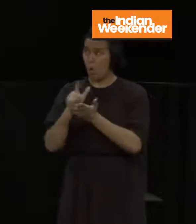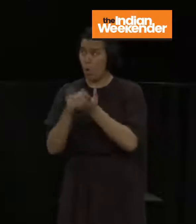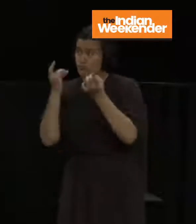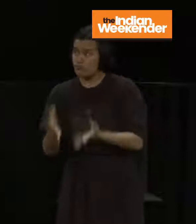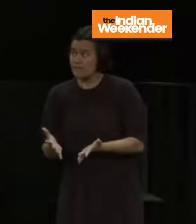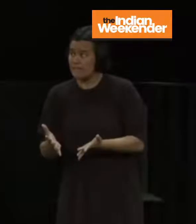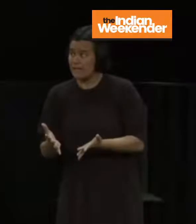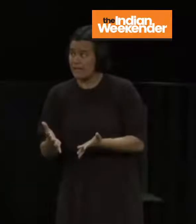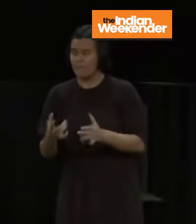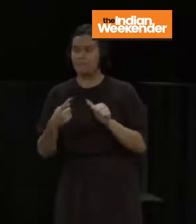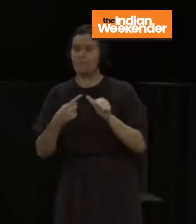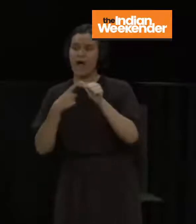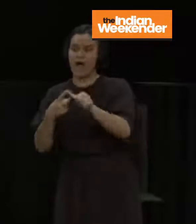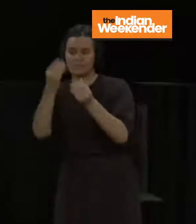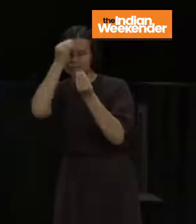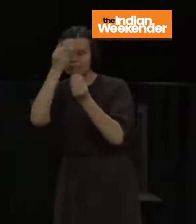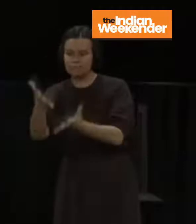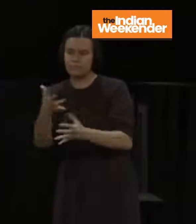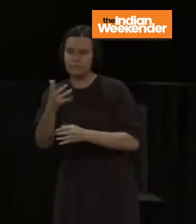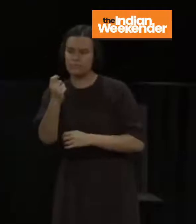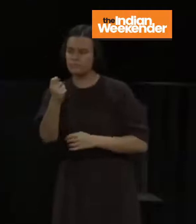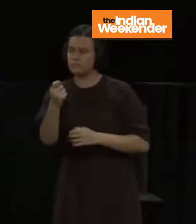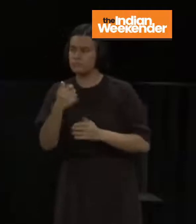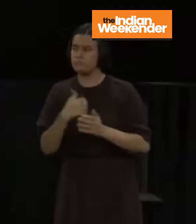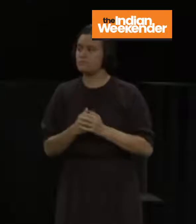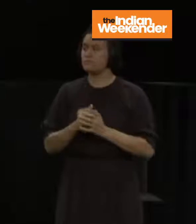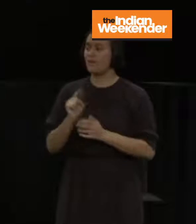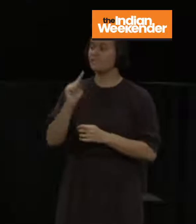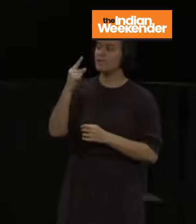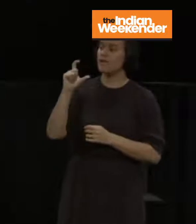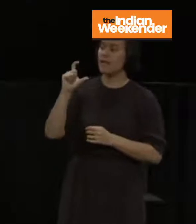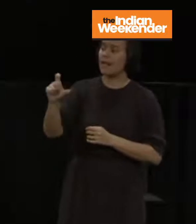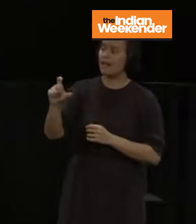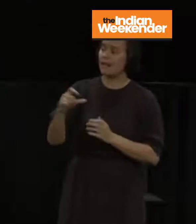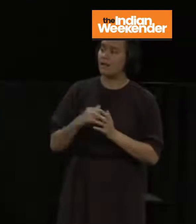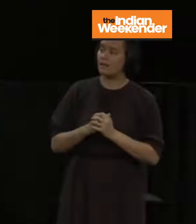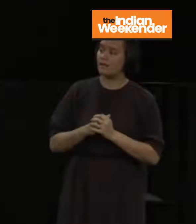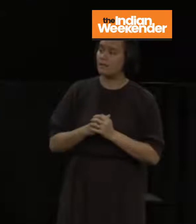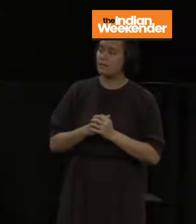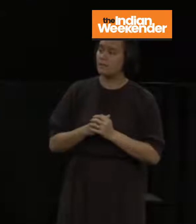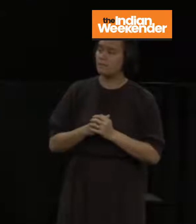I was going to come to Claire, actually. I'll come to Claire and then to you. Yeah.